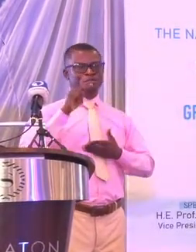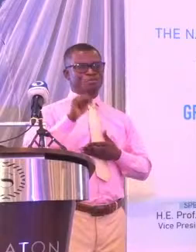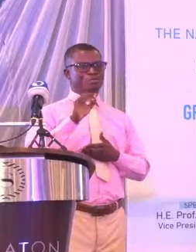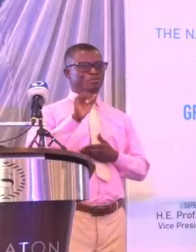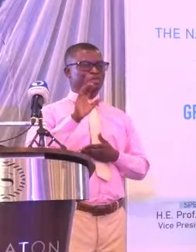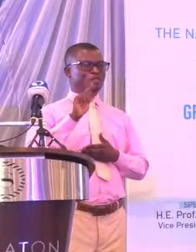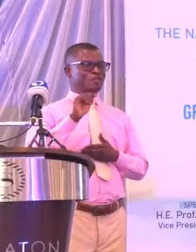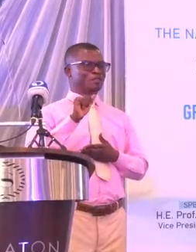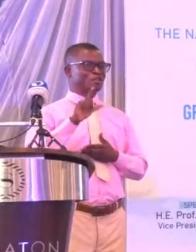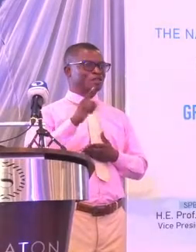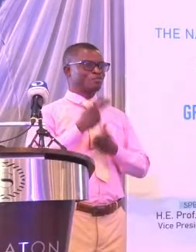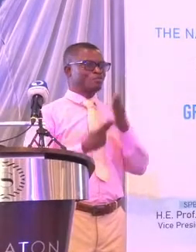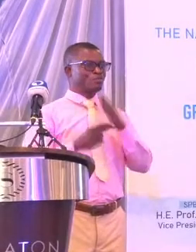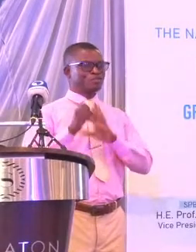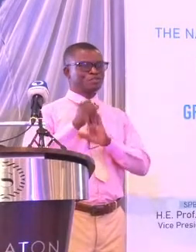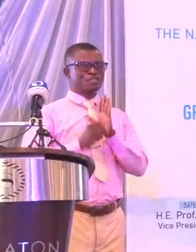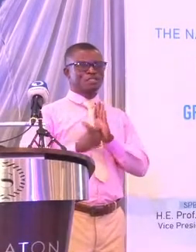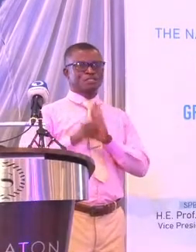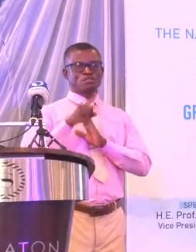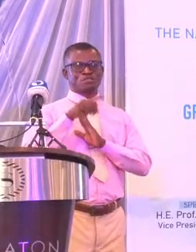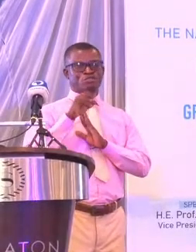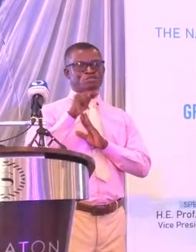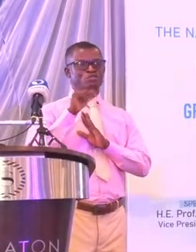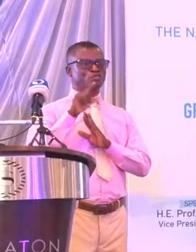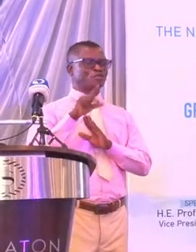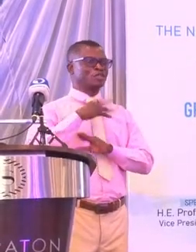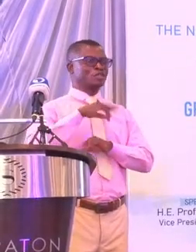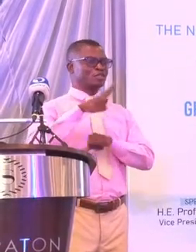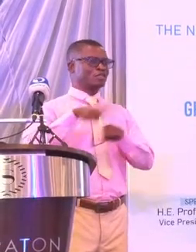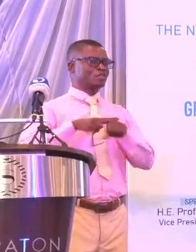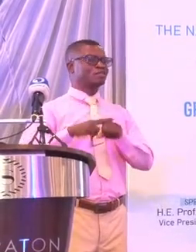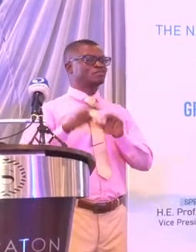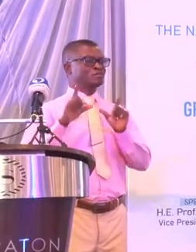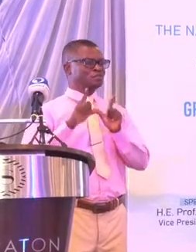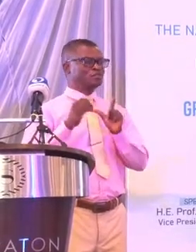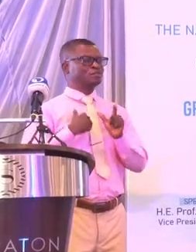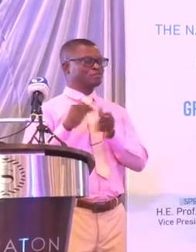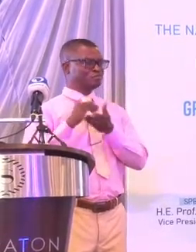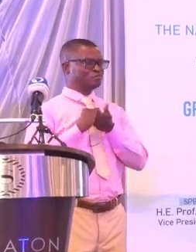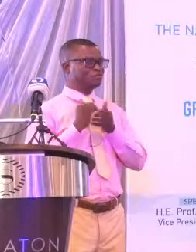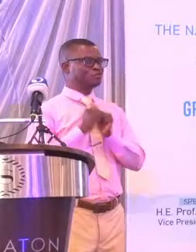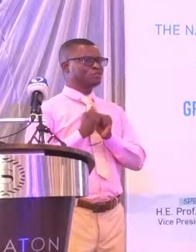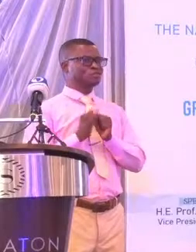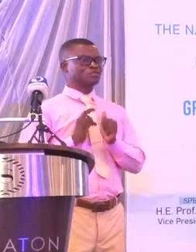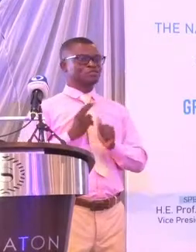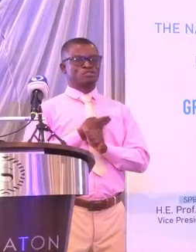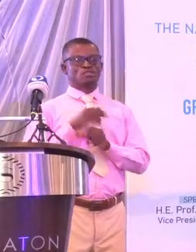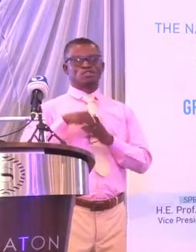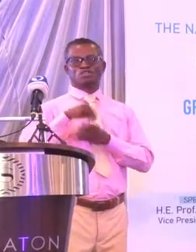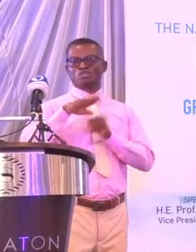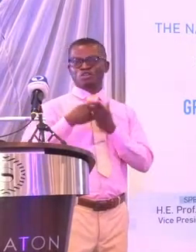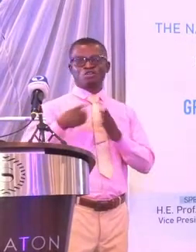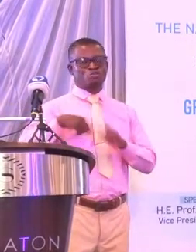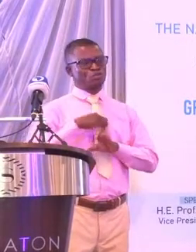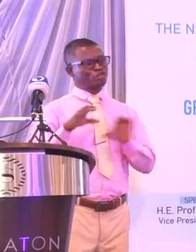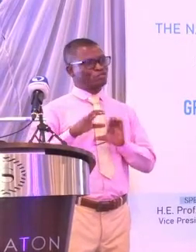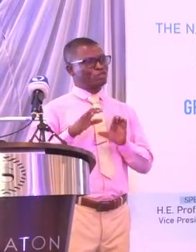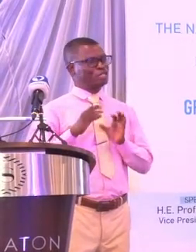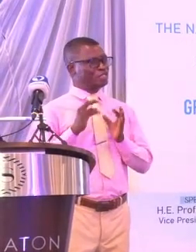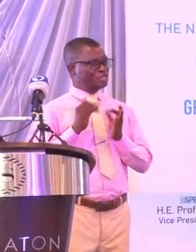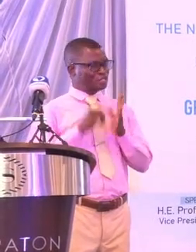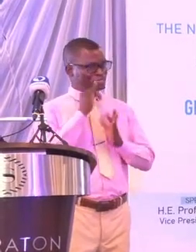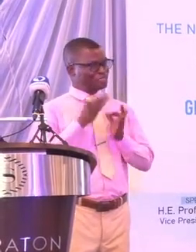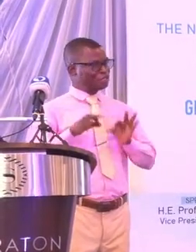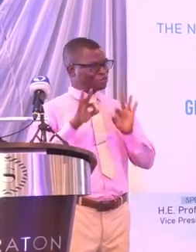state, zonal, and national level, and has been cooperating with us in all we do. So we feel it is important, like I